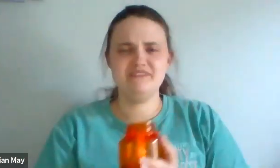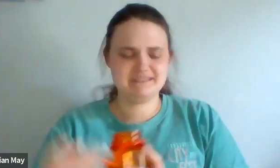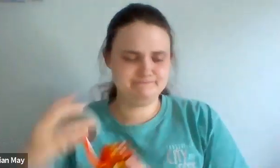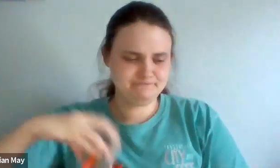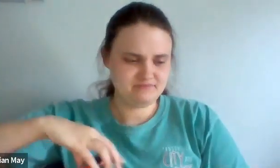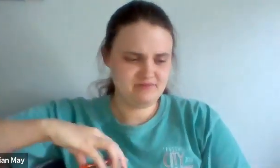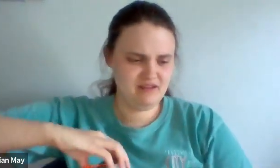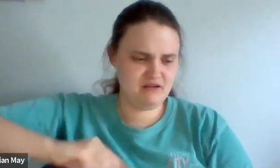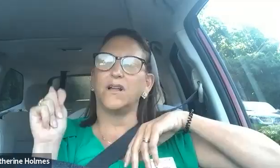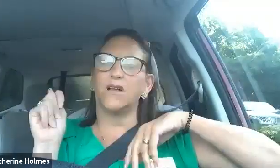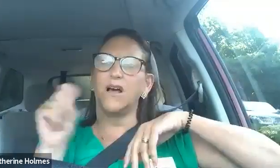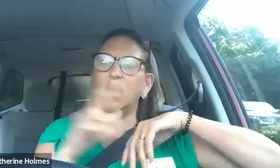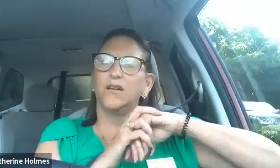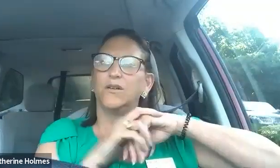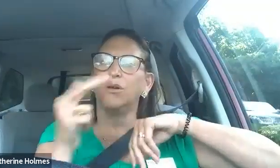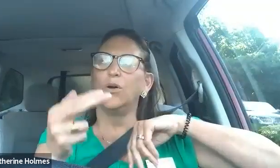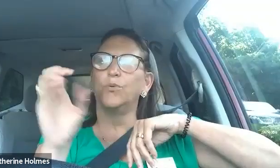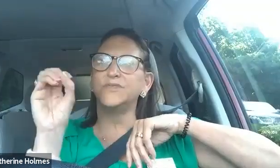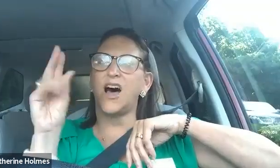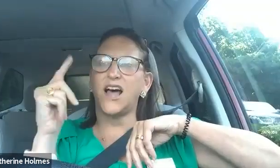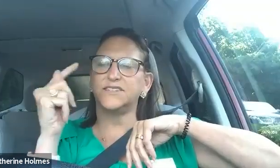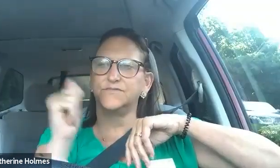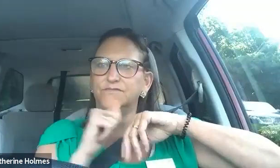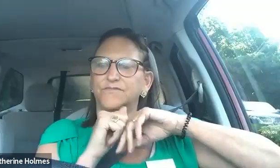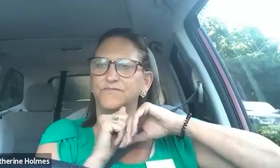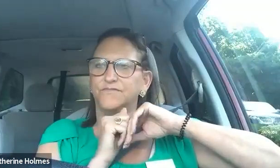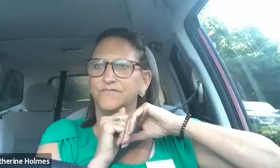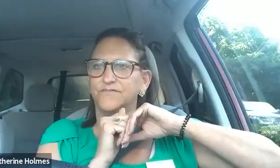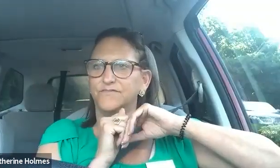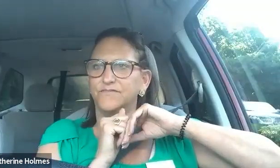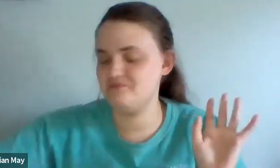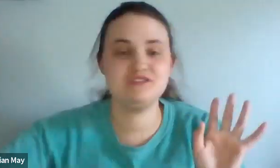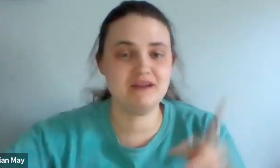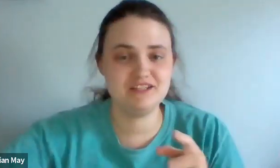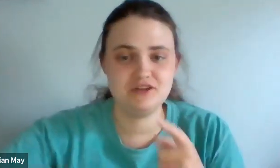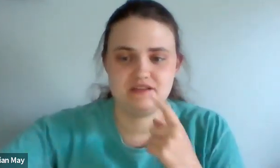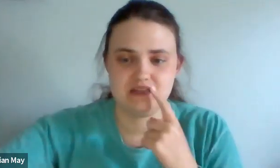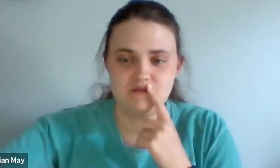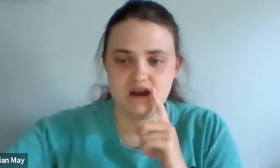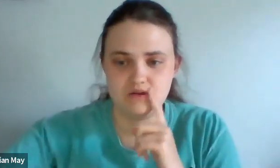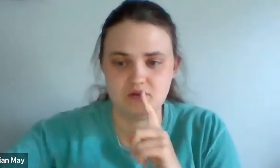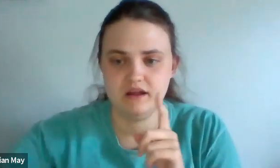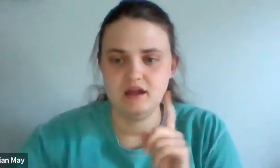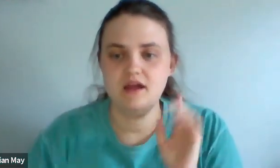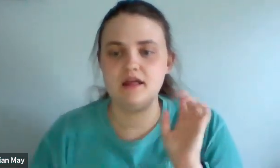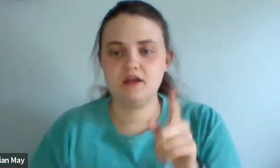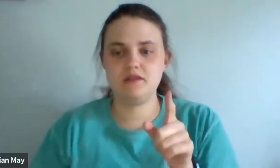Perfect. All right, awesome. What's hot? Oh, so I can show you the sign for hot and cold. Here, let